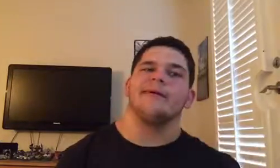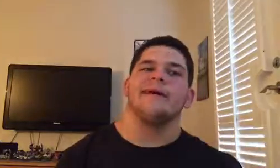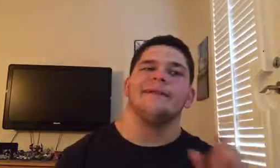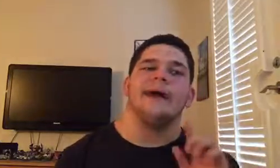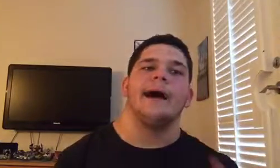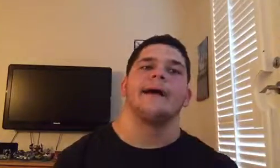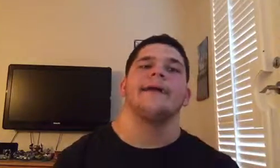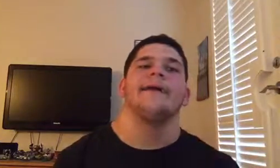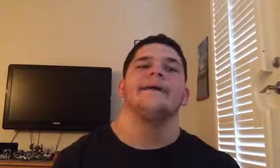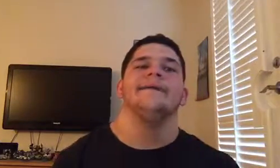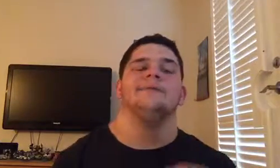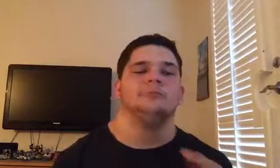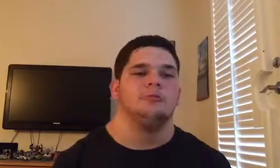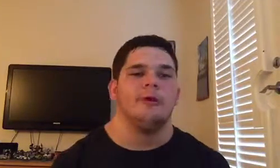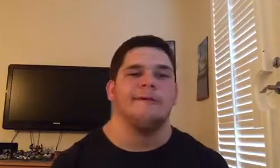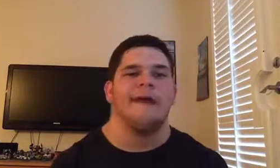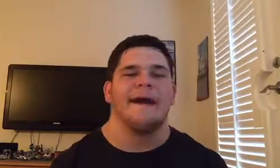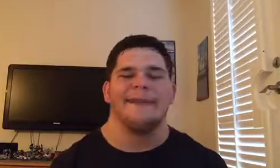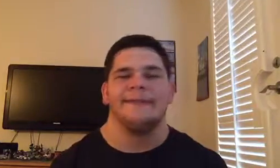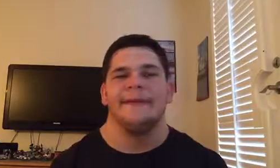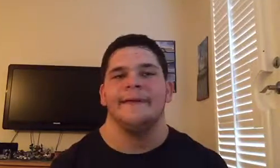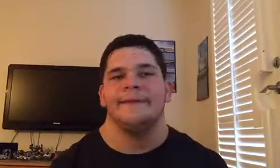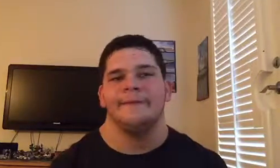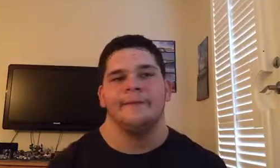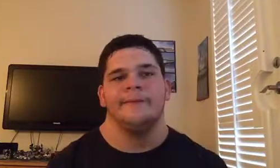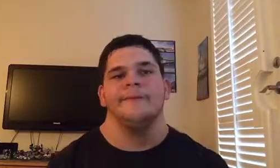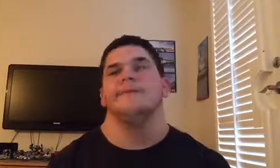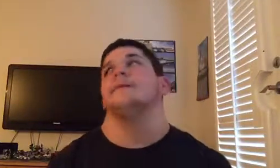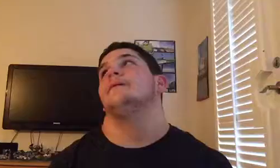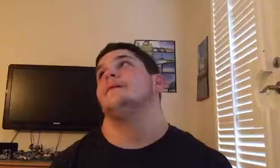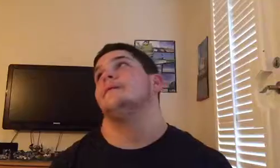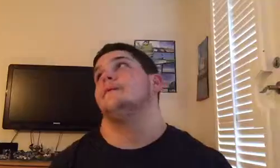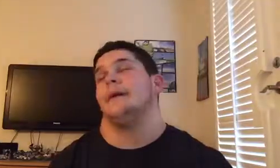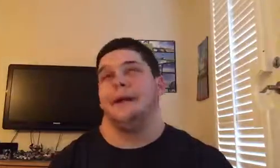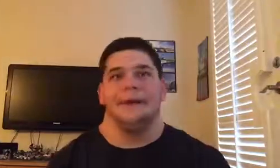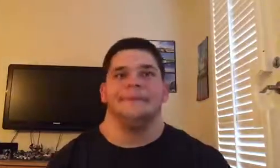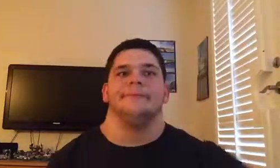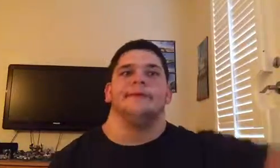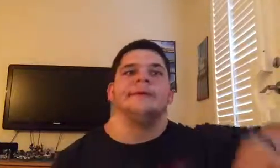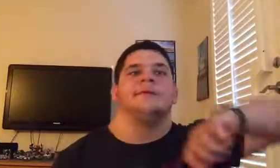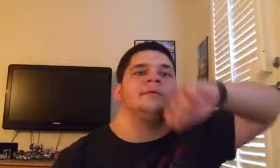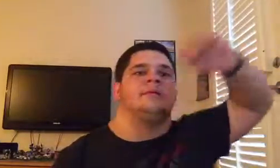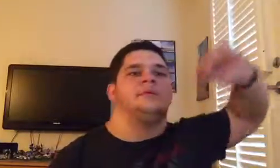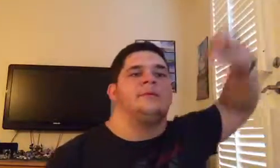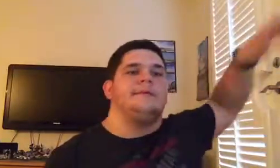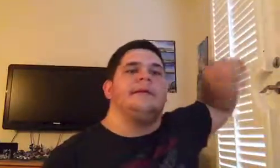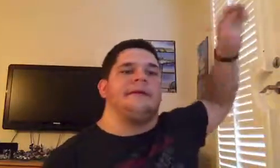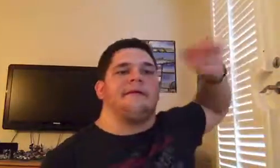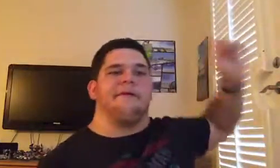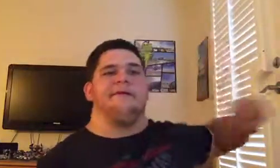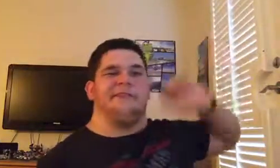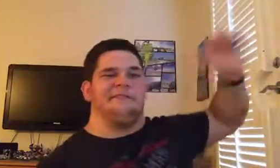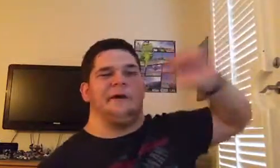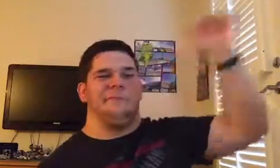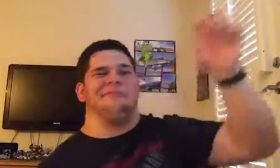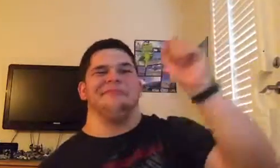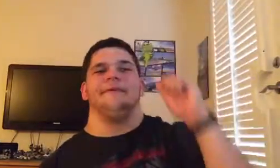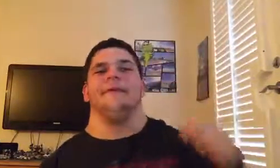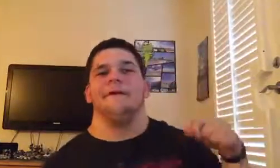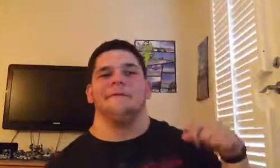flight, hiking, drone access, and he could use his web for the